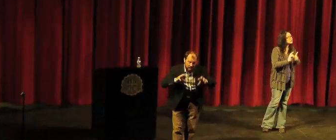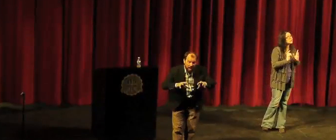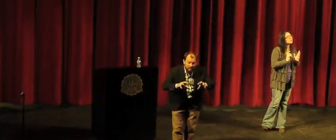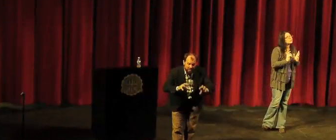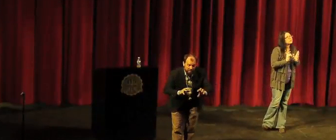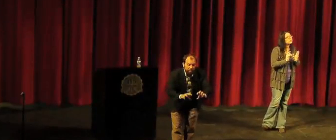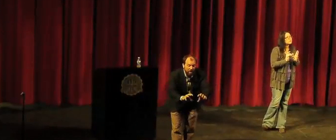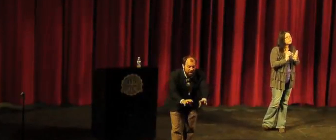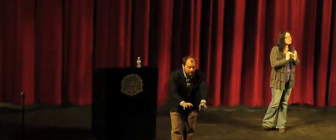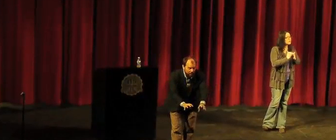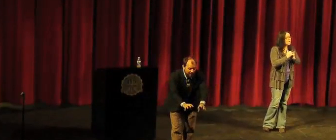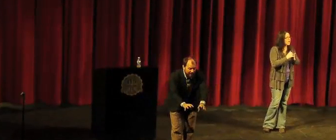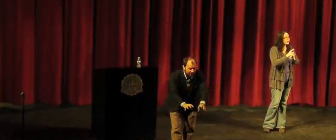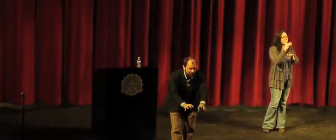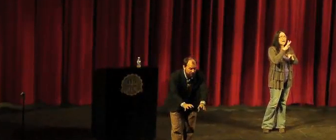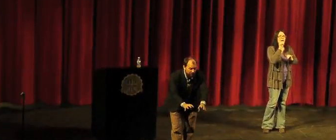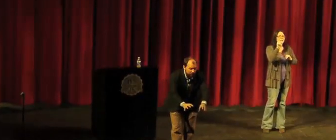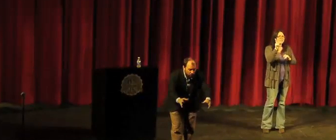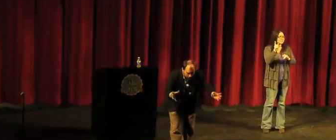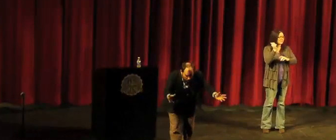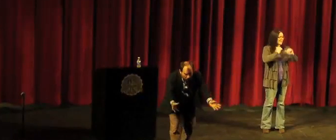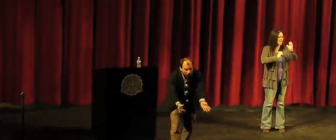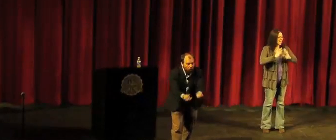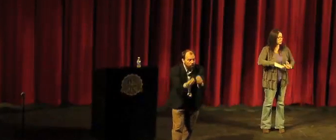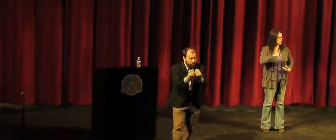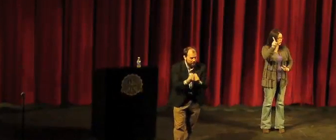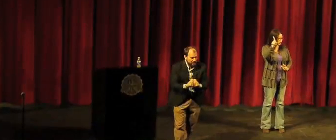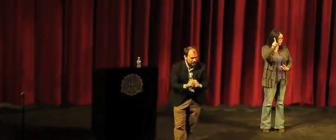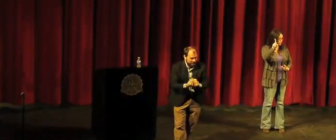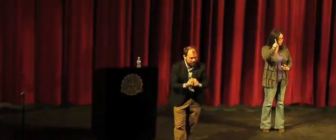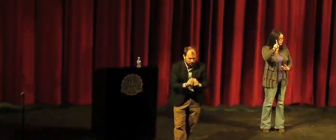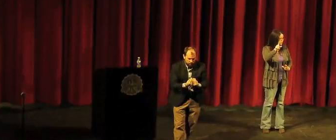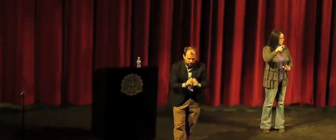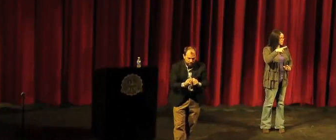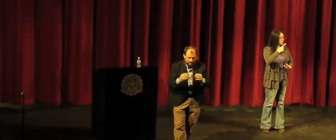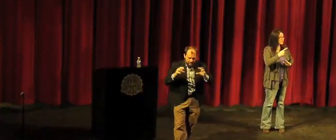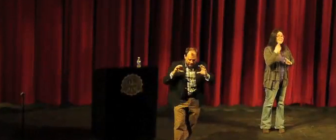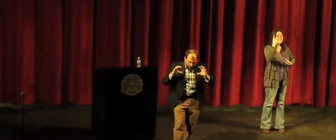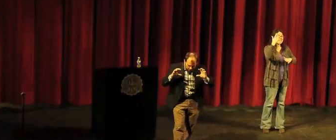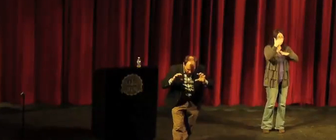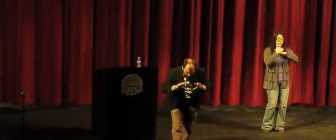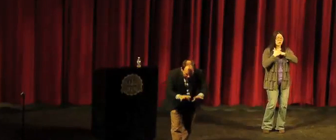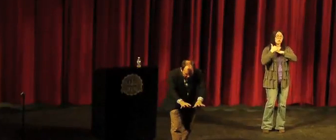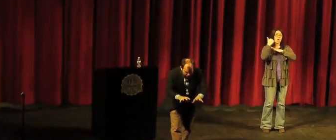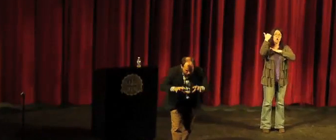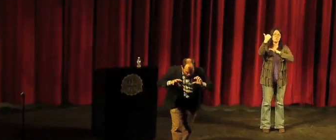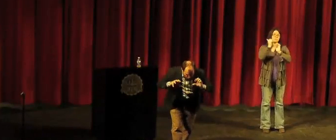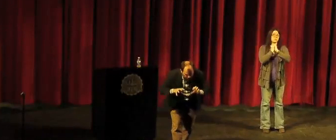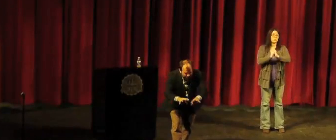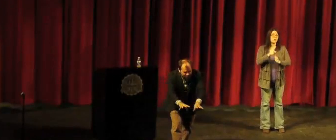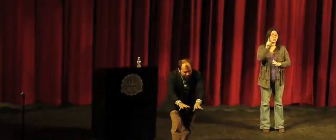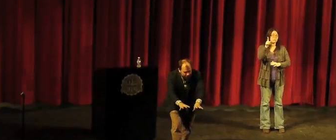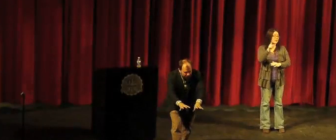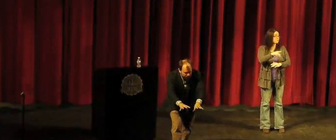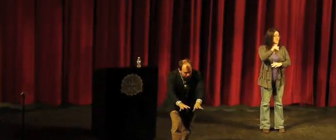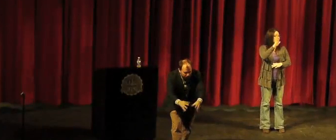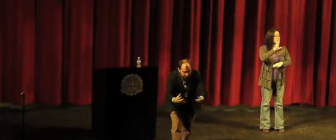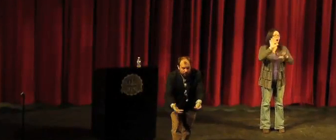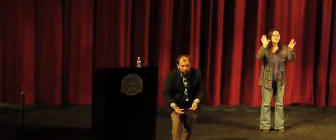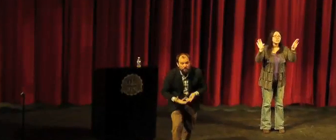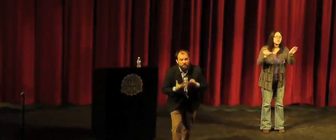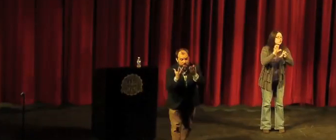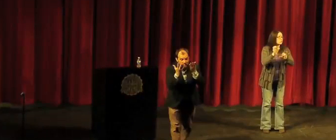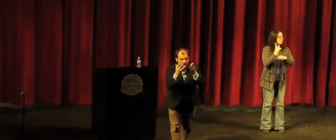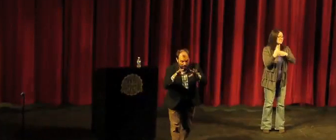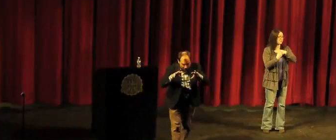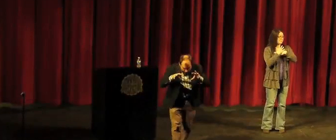actually God is the primary actor. We are called by God into worship, and God is doing something to us.